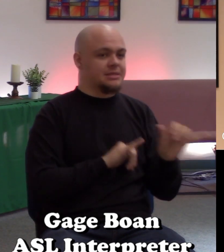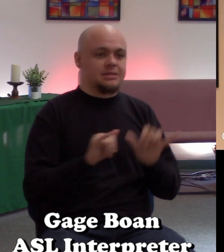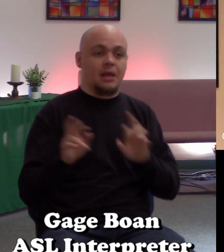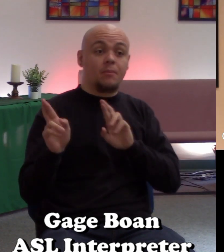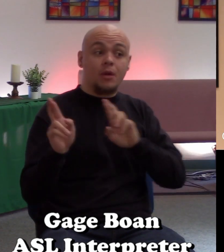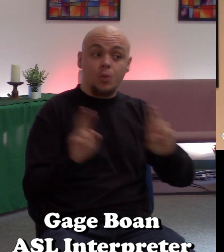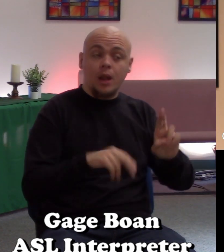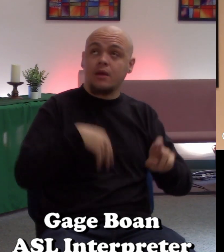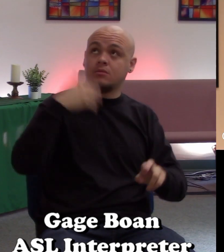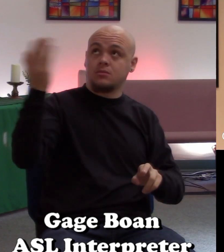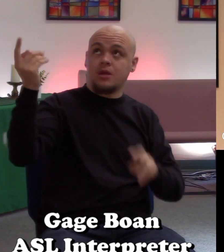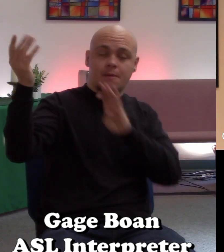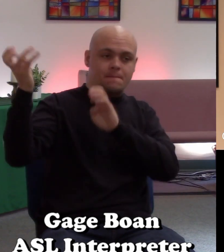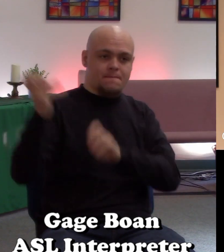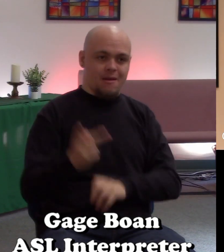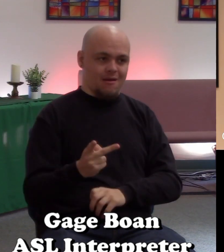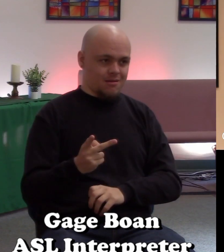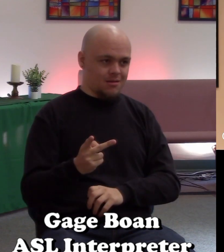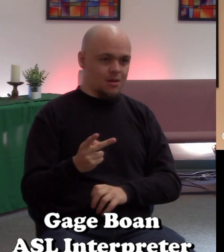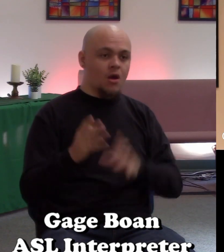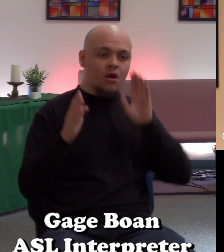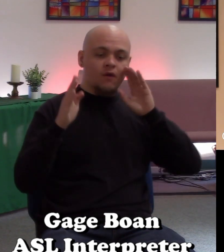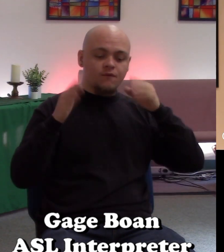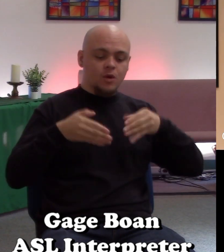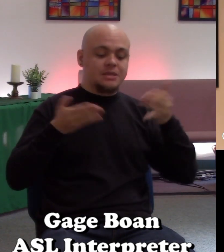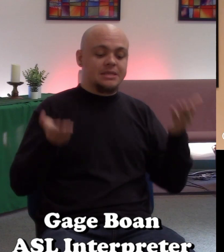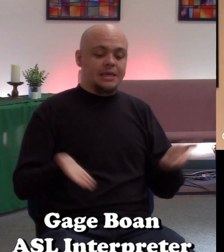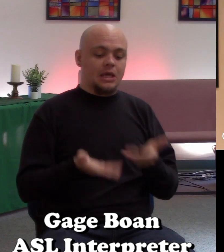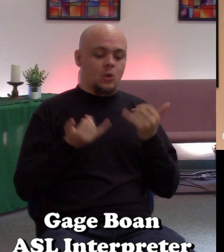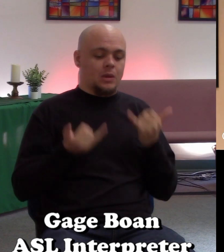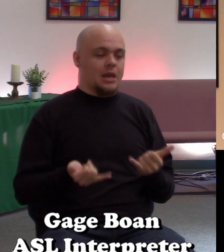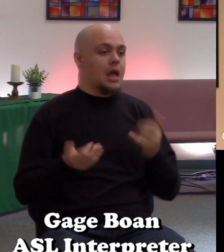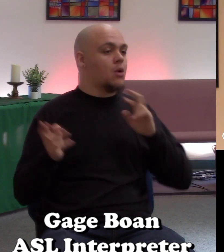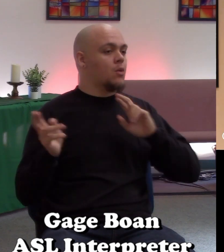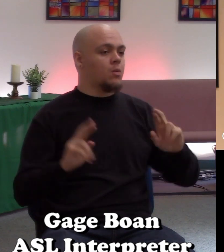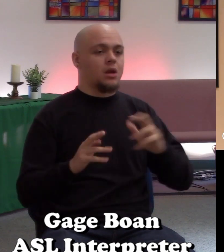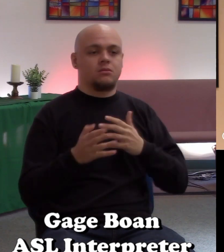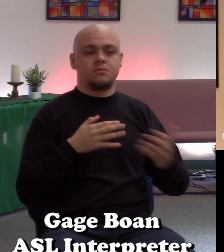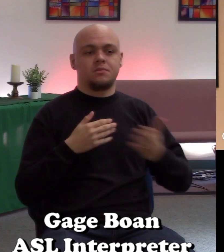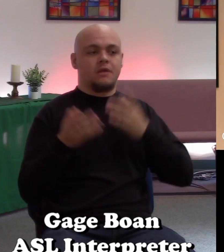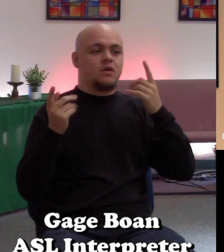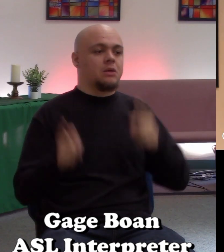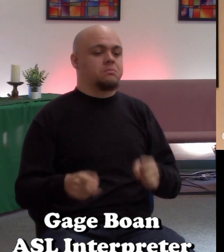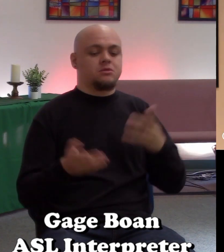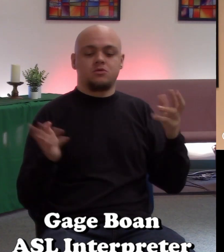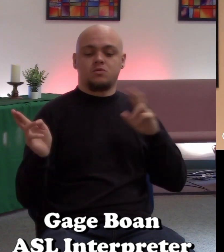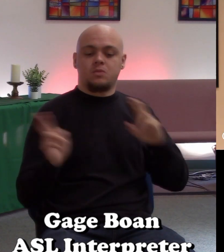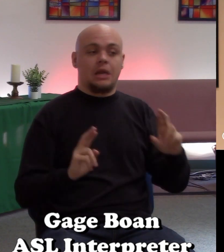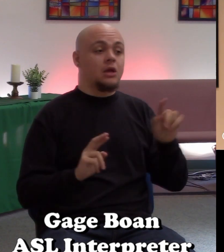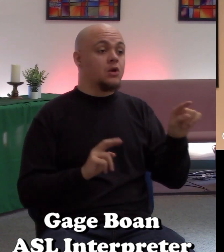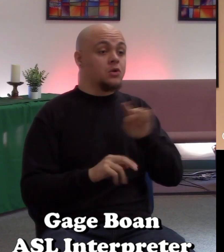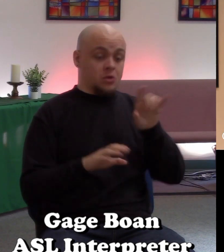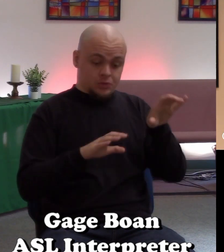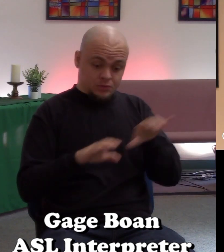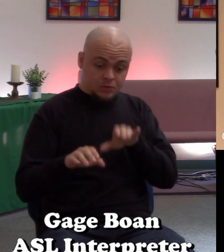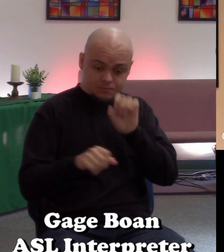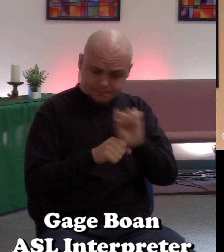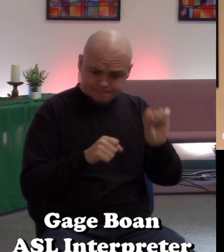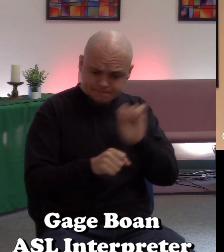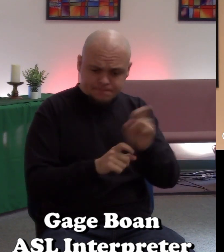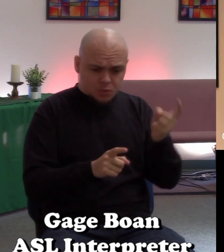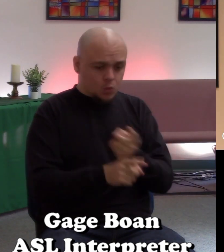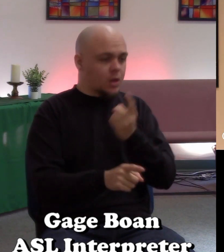We need to be focusing on the here and now, always ready, no matter what. As long as you're doing what you're supposed to be doing, you're going to be